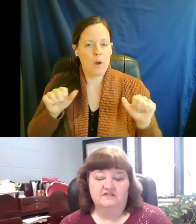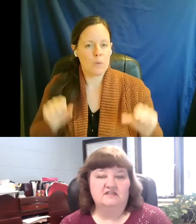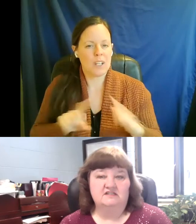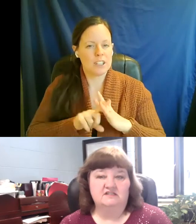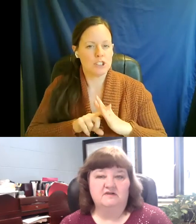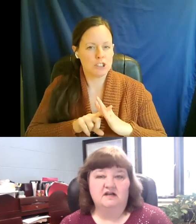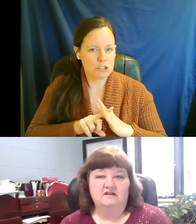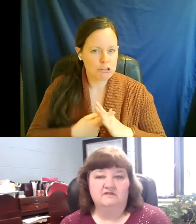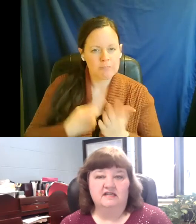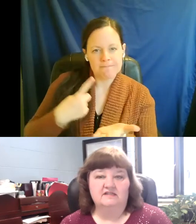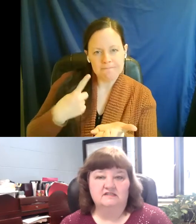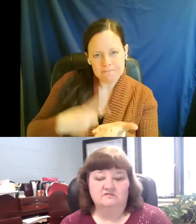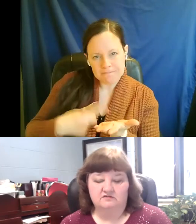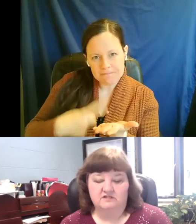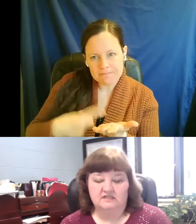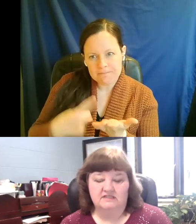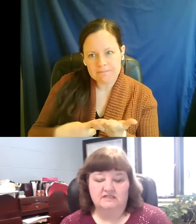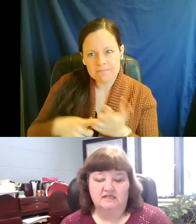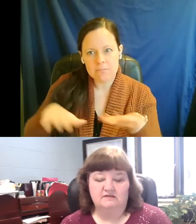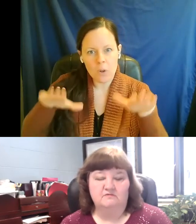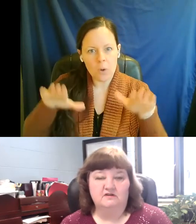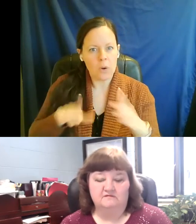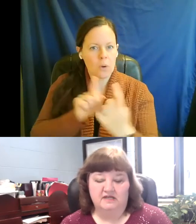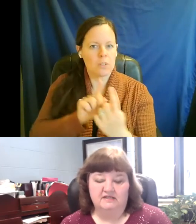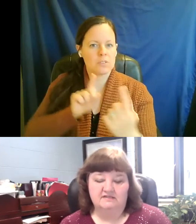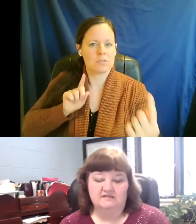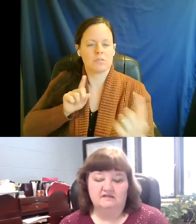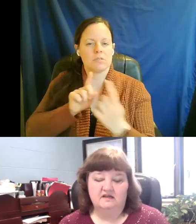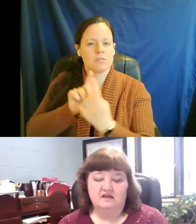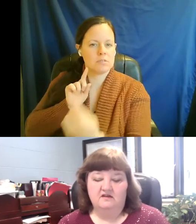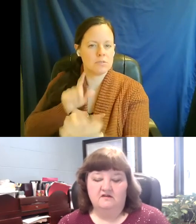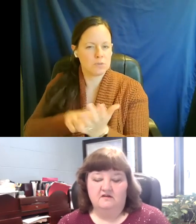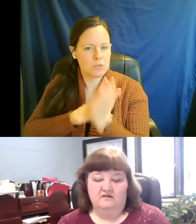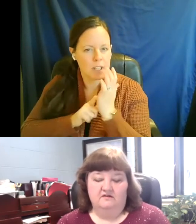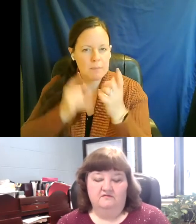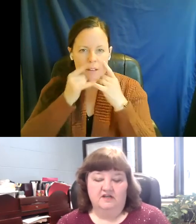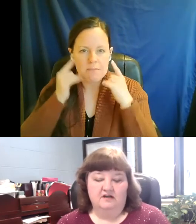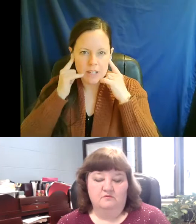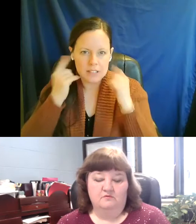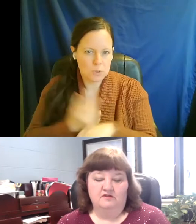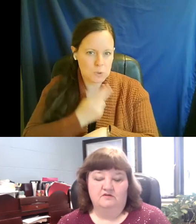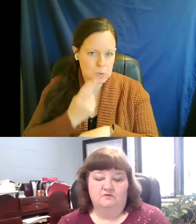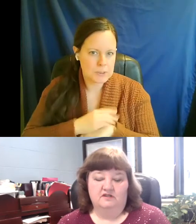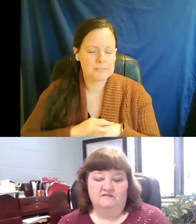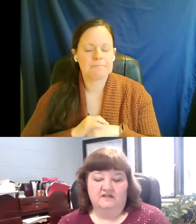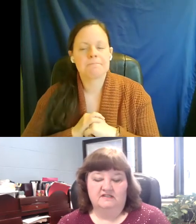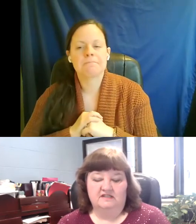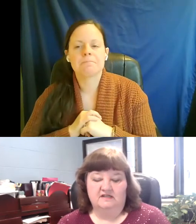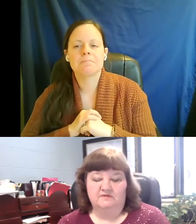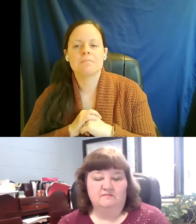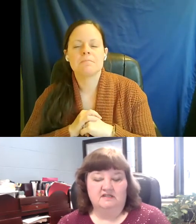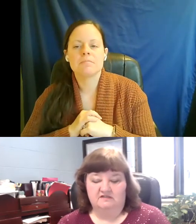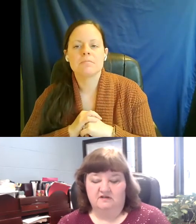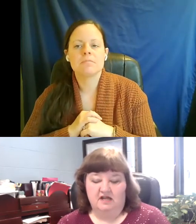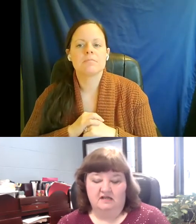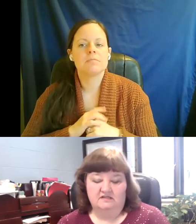having conversations about how to relax the social distancing and wearing of masks. For now, whether you will get the vaccine